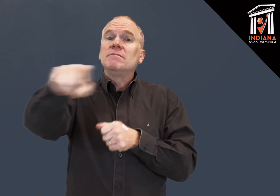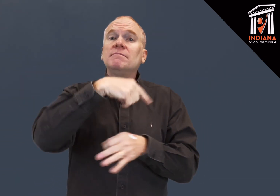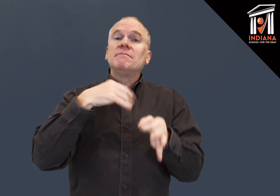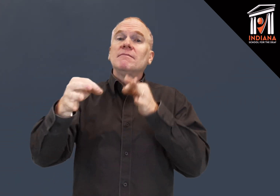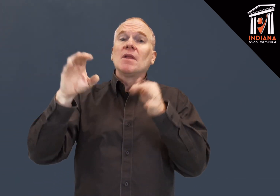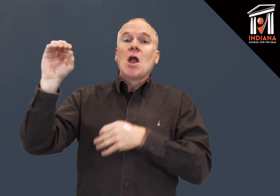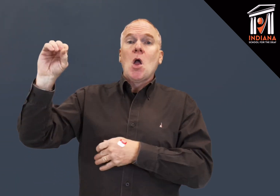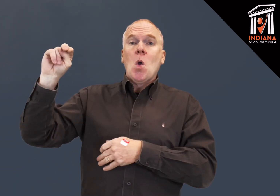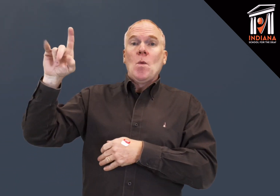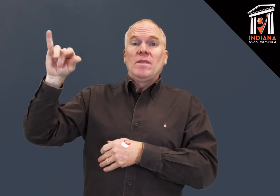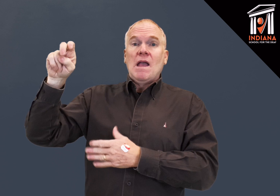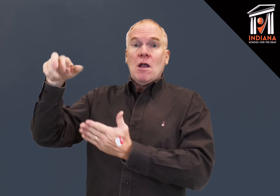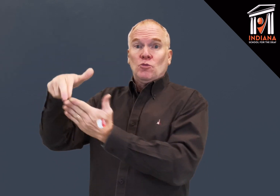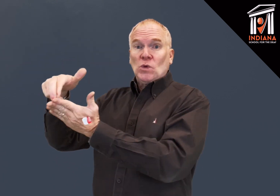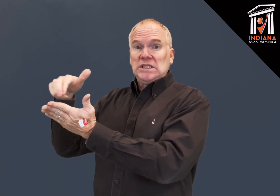license.